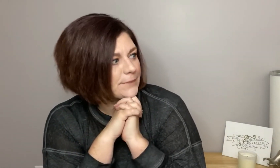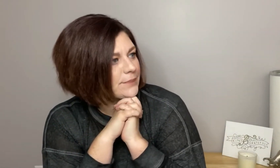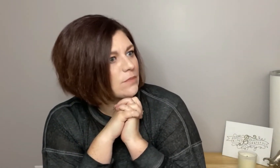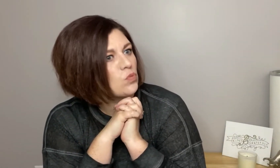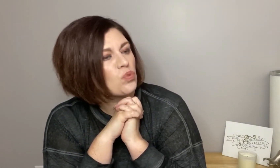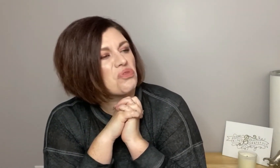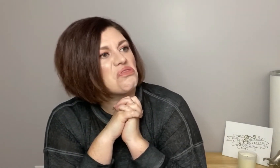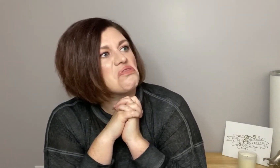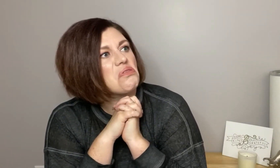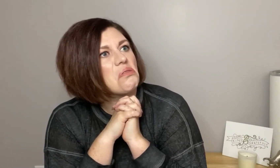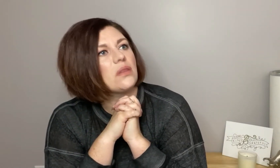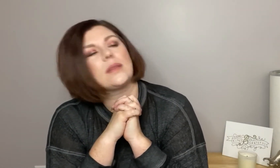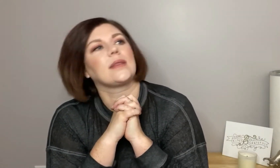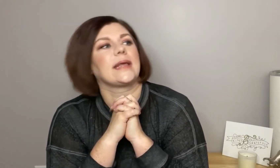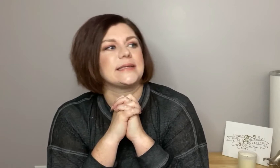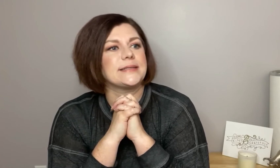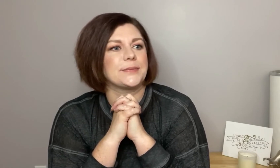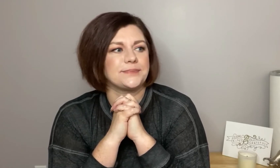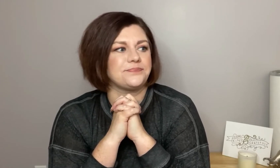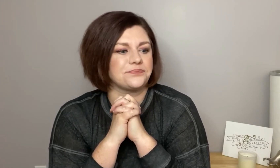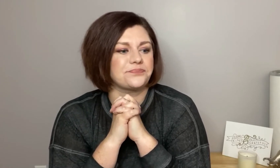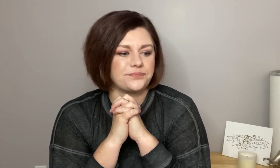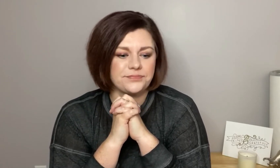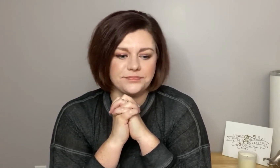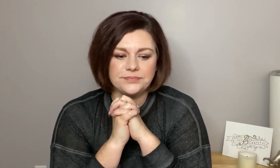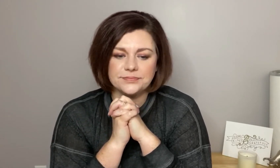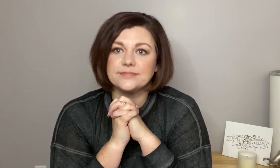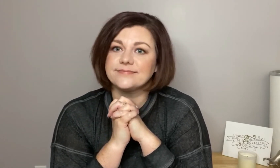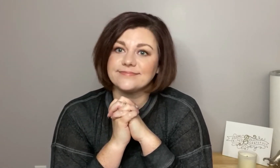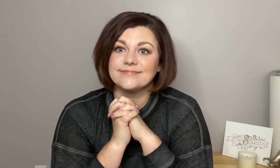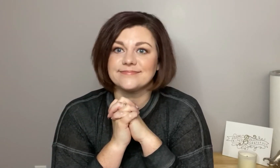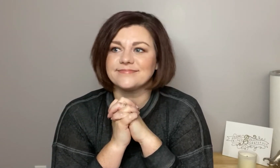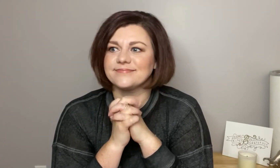$499 whole entire dollars. So